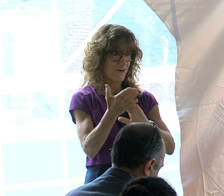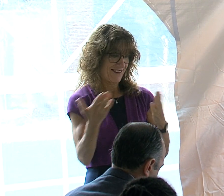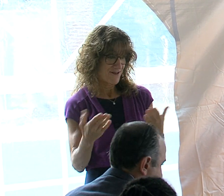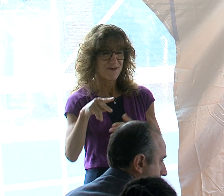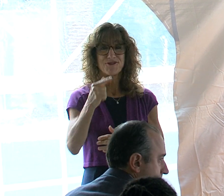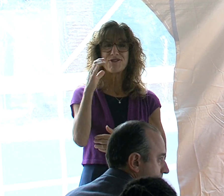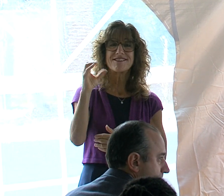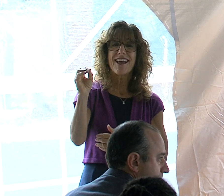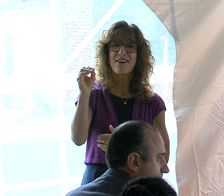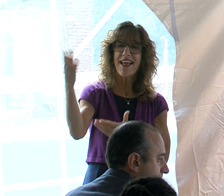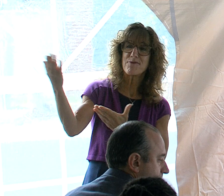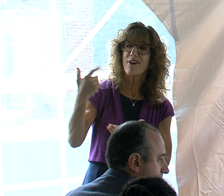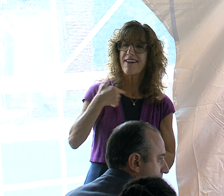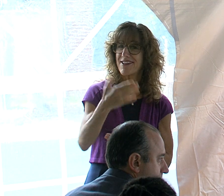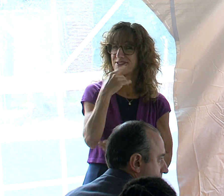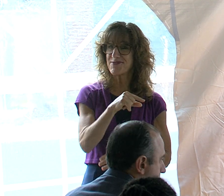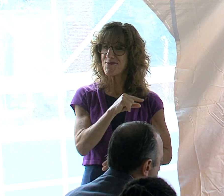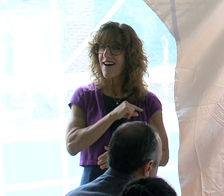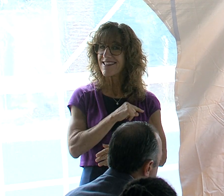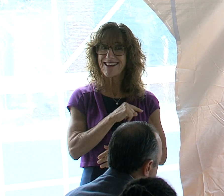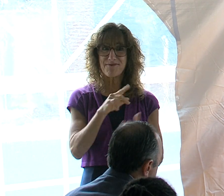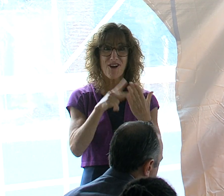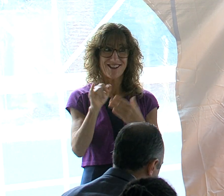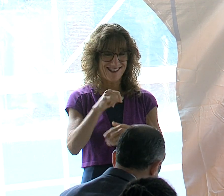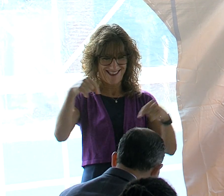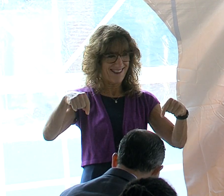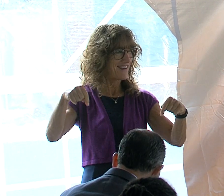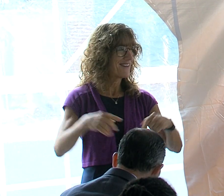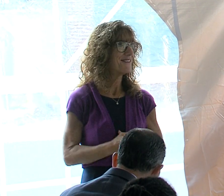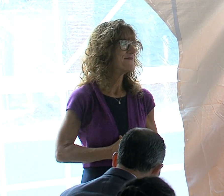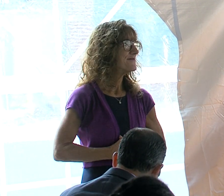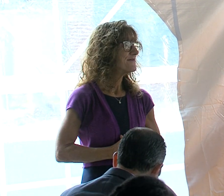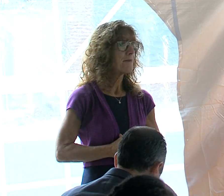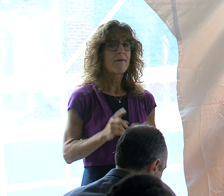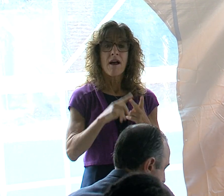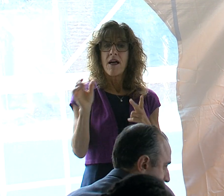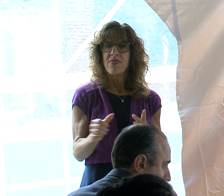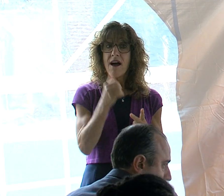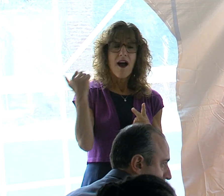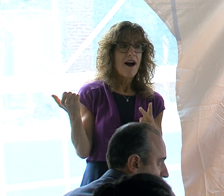Prince George's County and bringing us quality projects like this one. The other